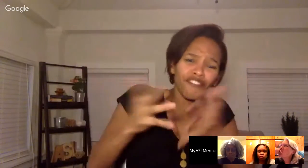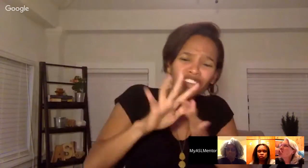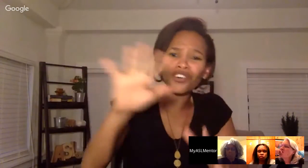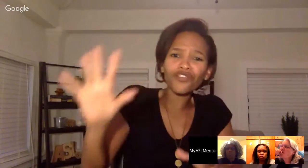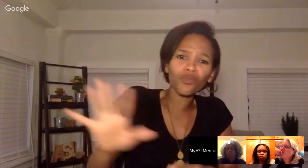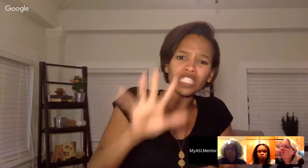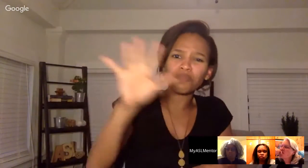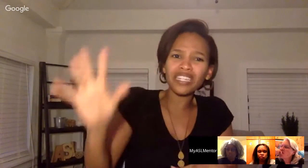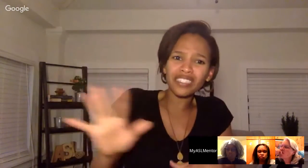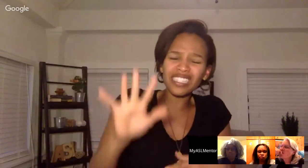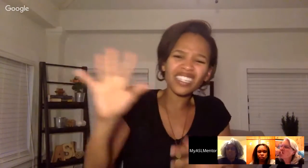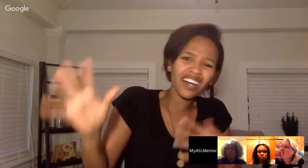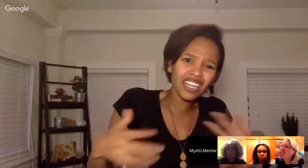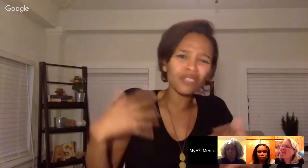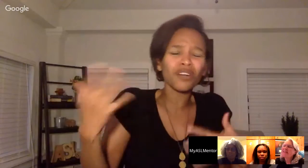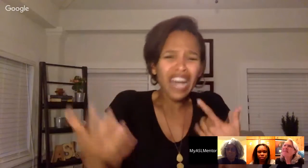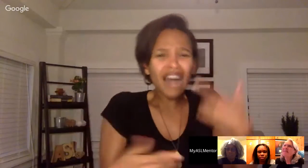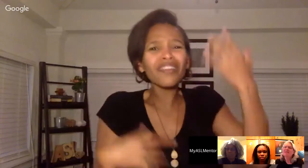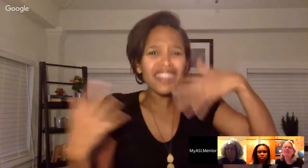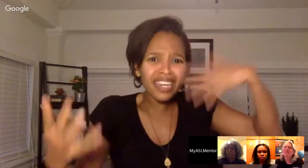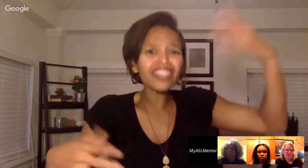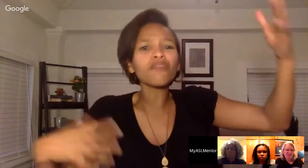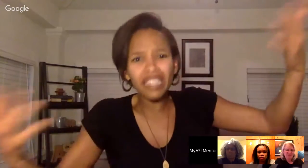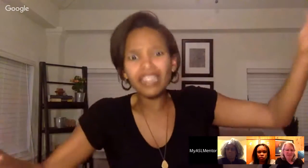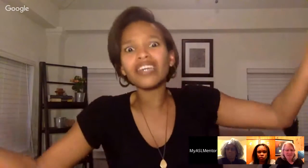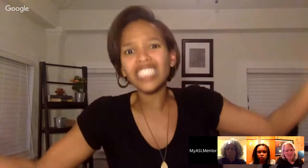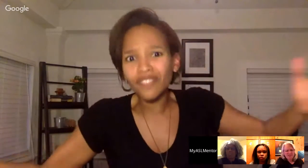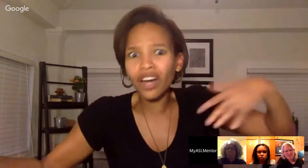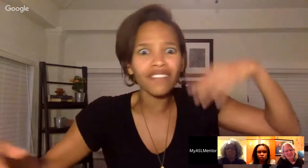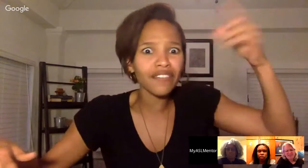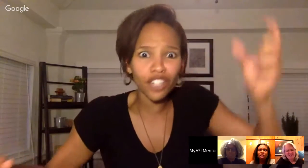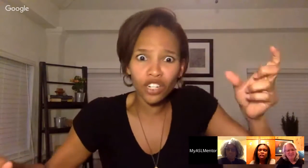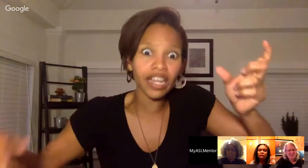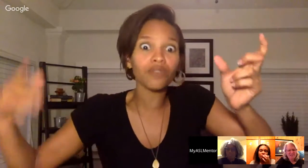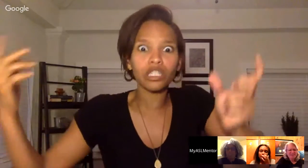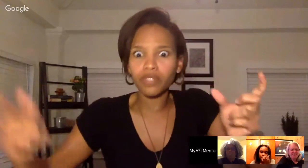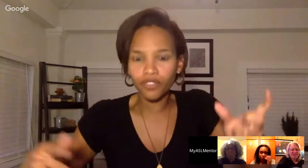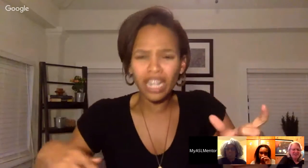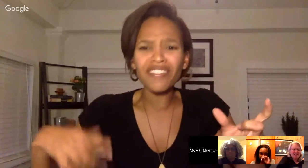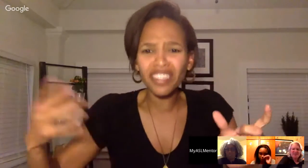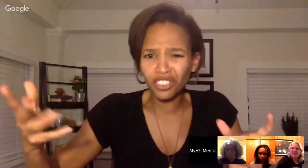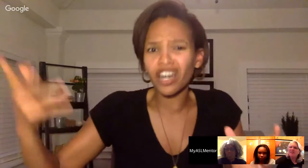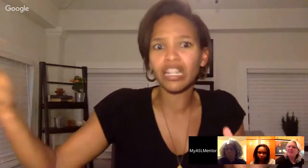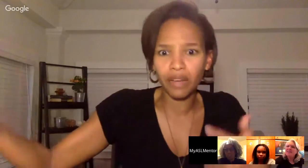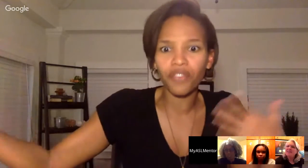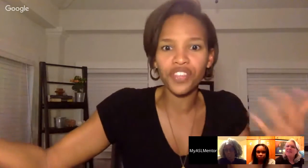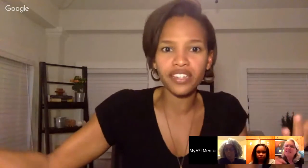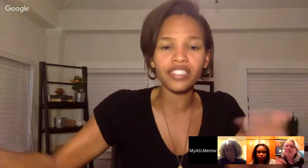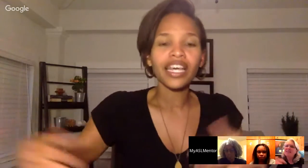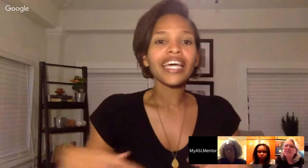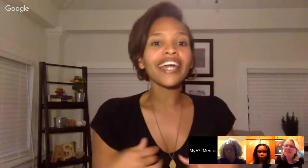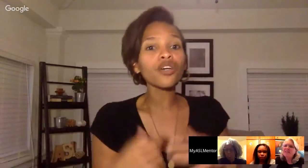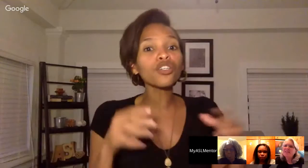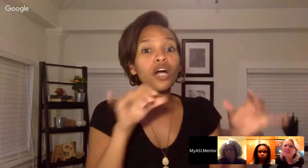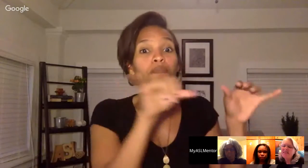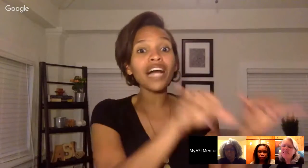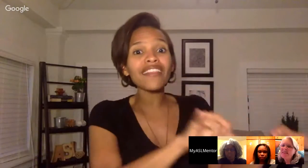of a feel for what's being discussed. Well, I think they mean this, even though I've never heard that word before. I think they're talking about this. Can you apply